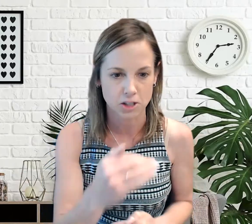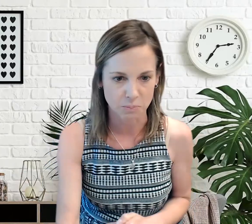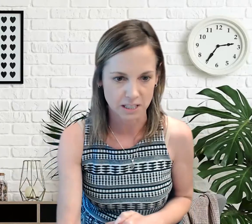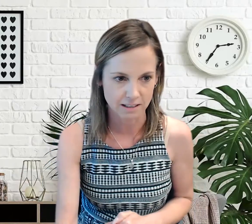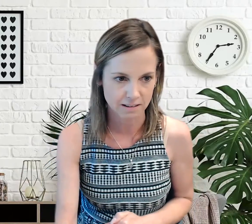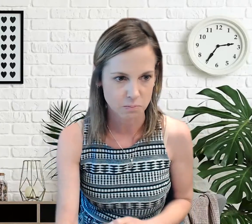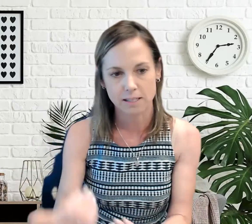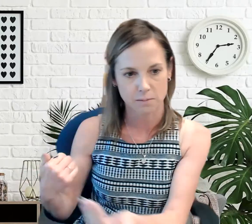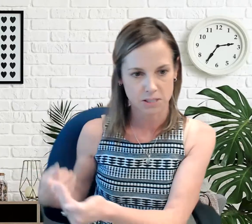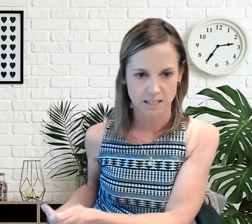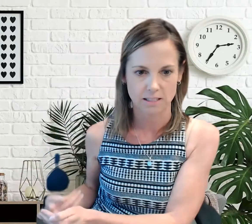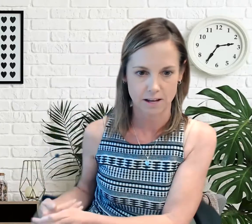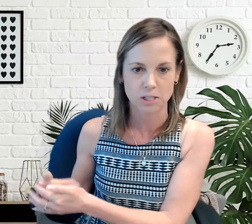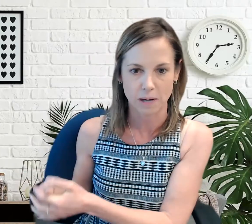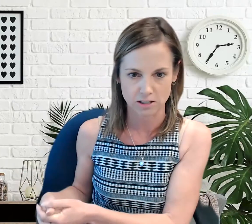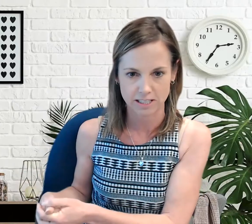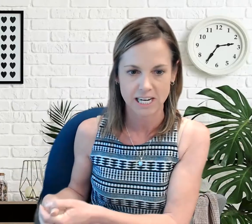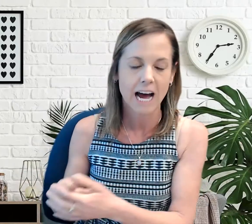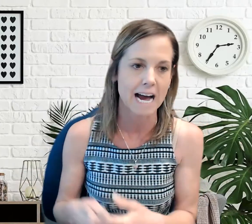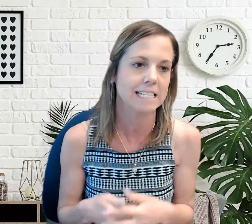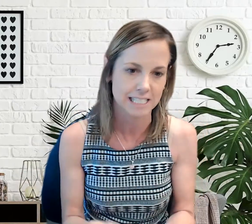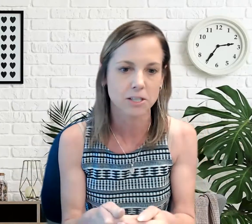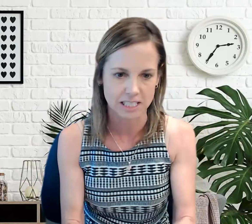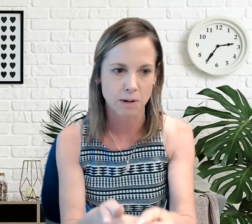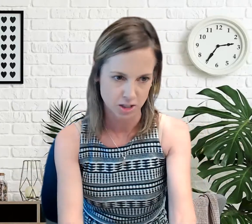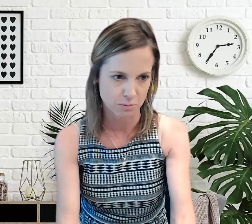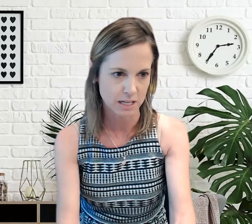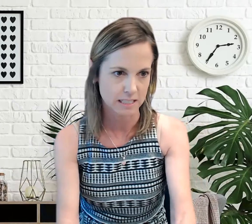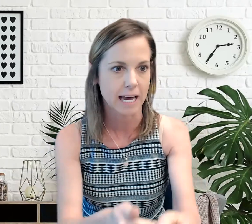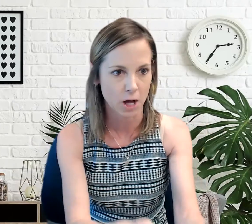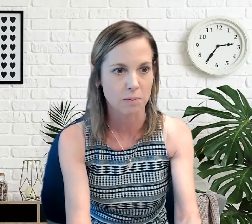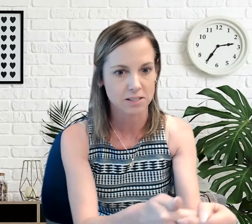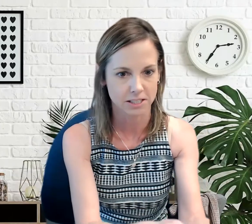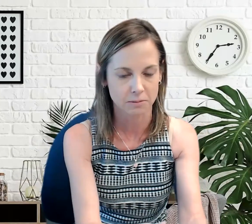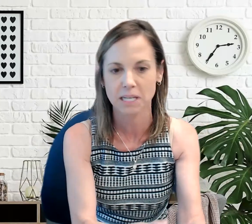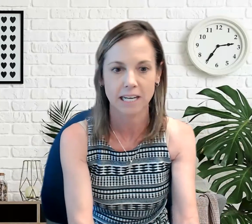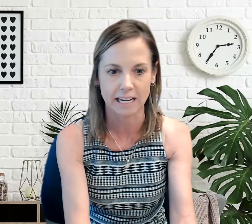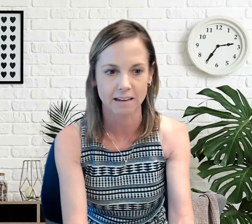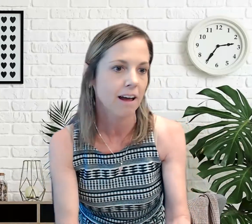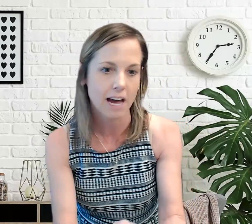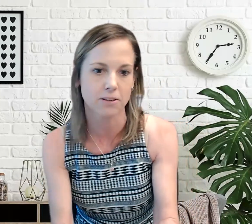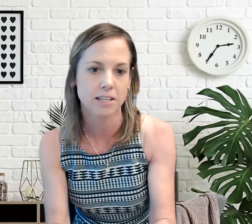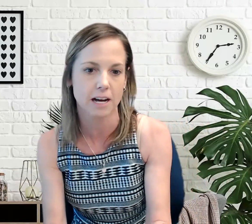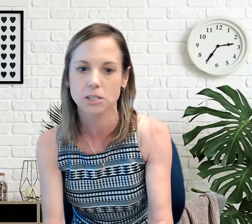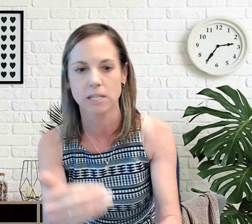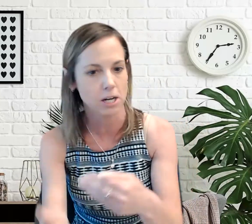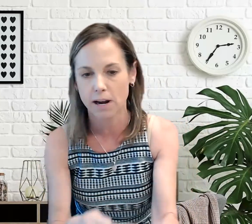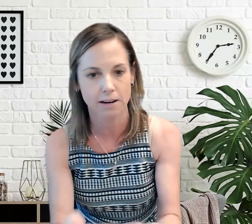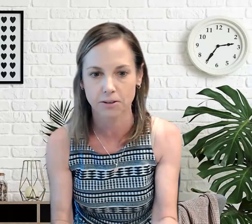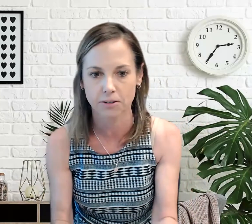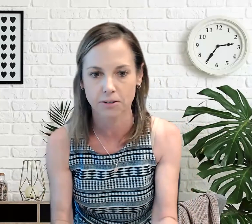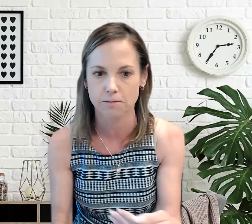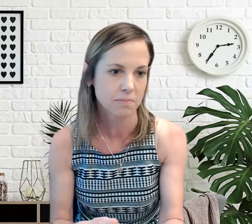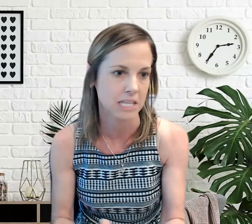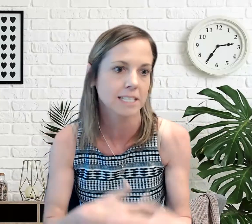my GP because I'm seeing this other specialist. I still see my GP to help me still mitigate everything else so I don't